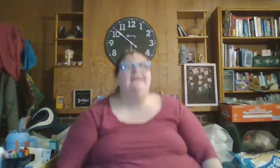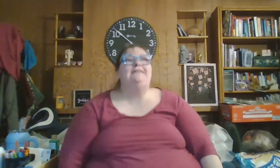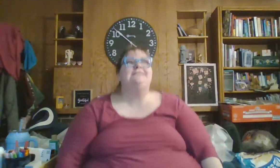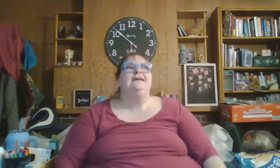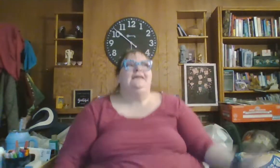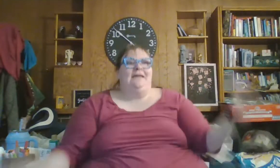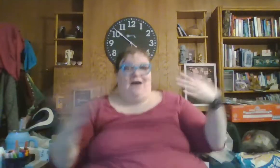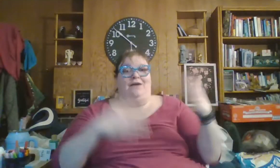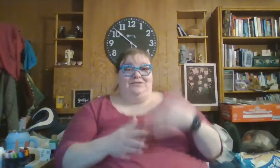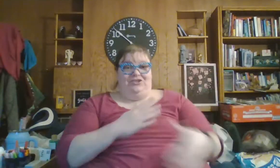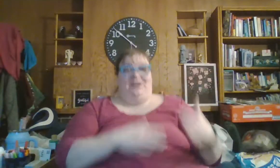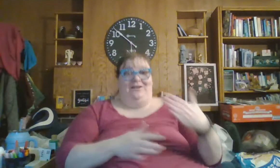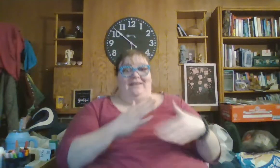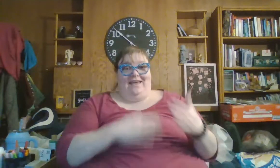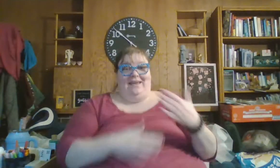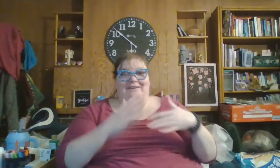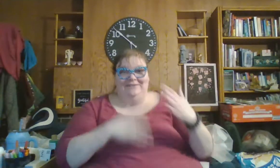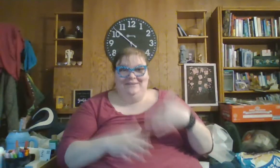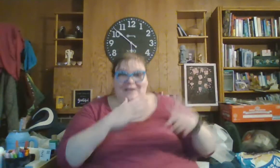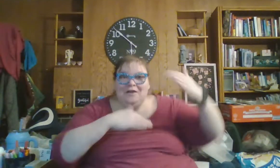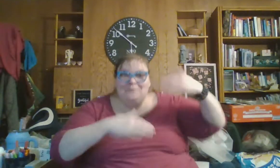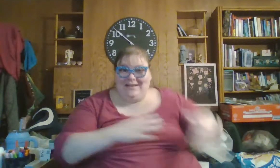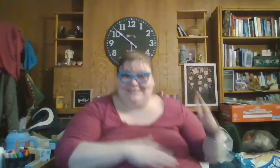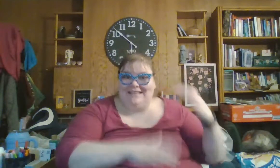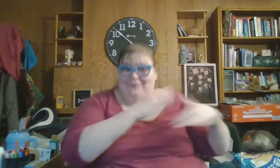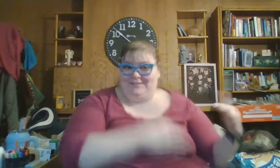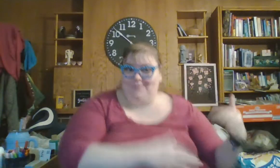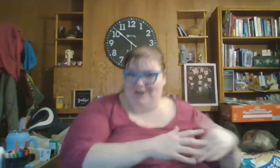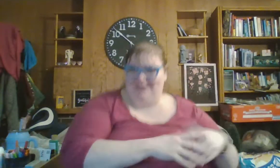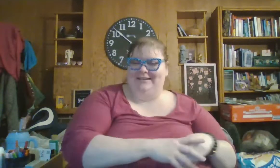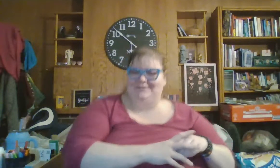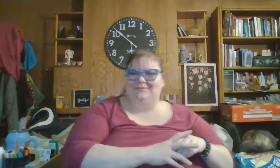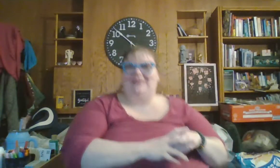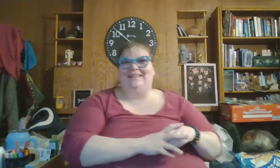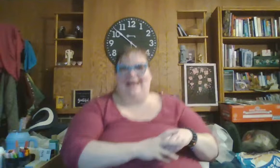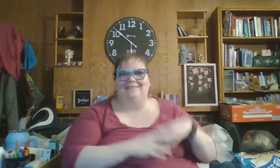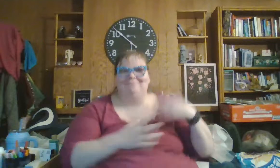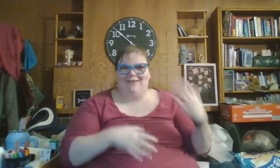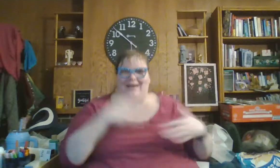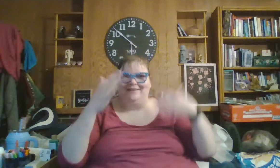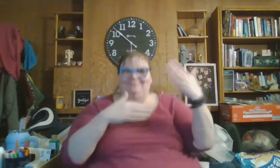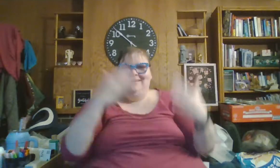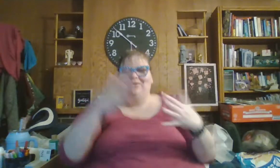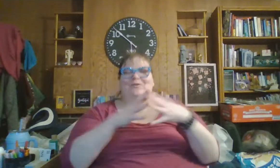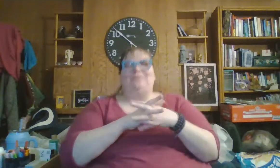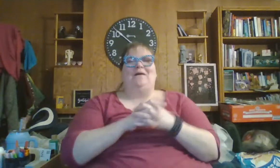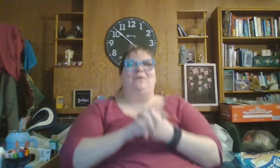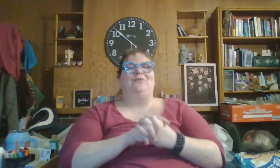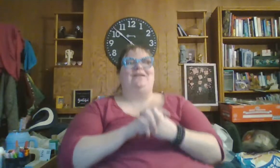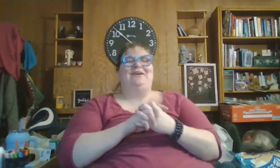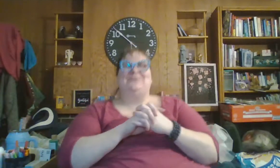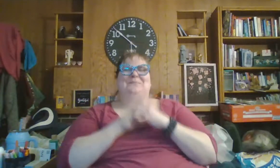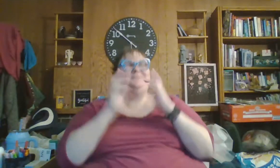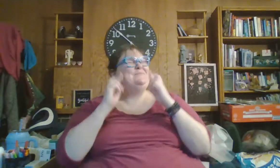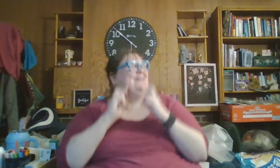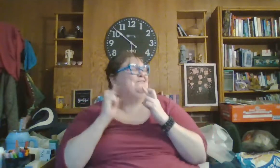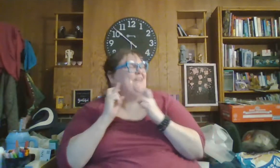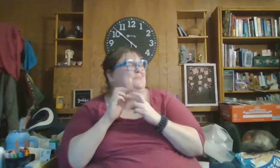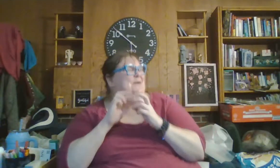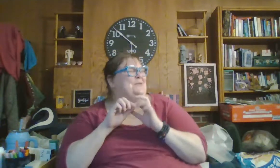And I was channeling a past life experience when I wrote that poem. And I hope someday I find the poem,